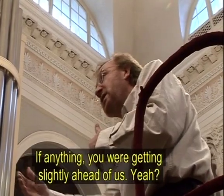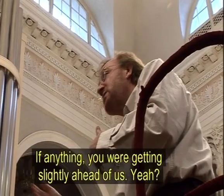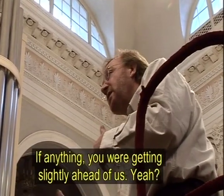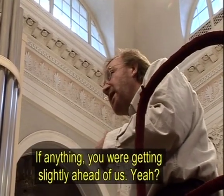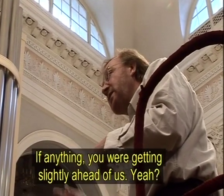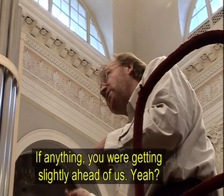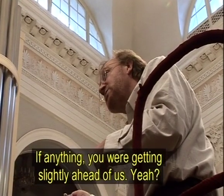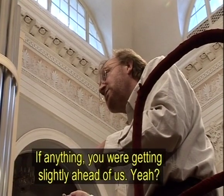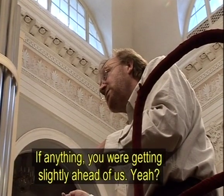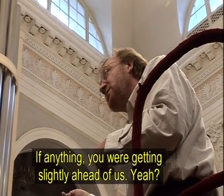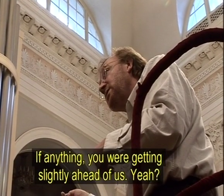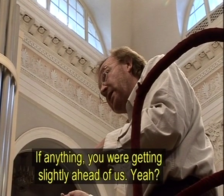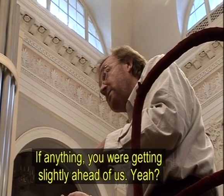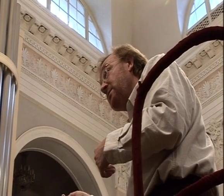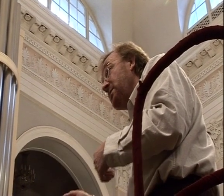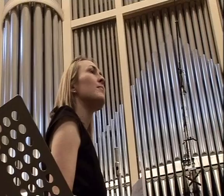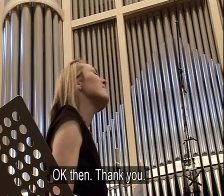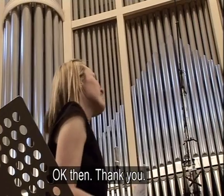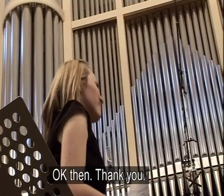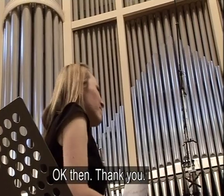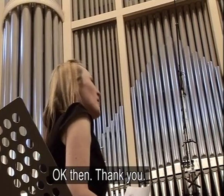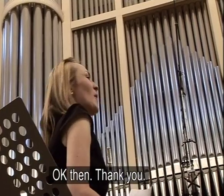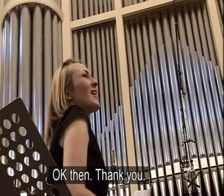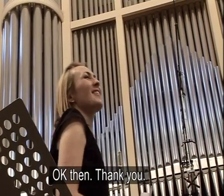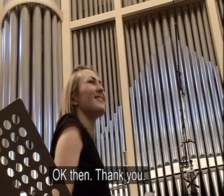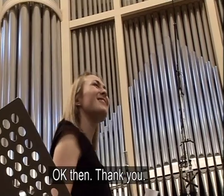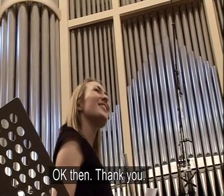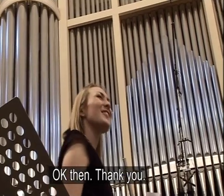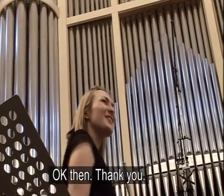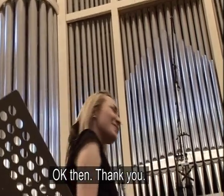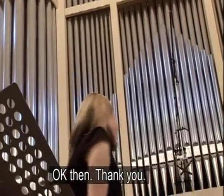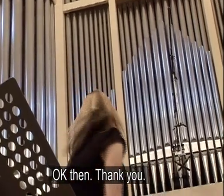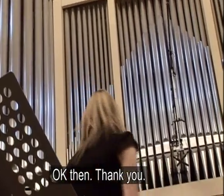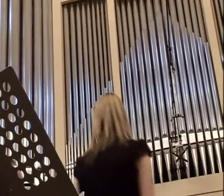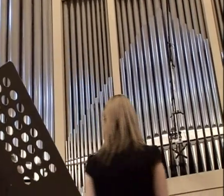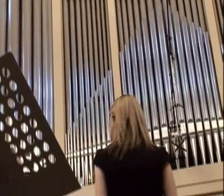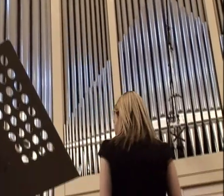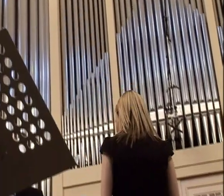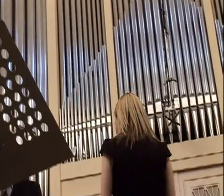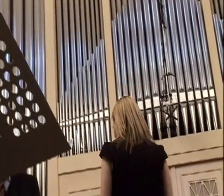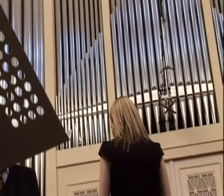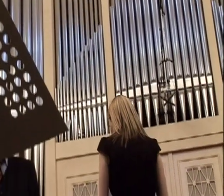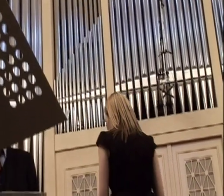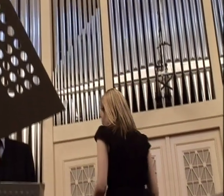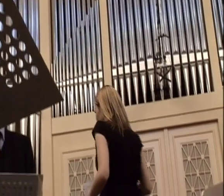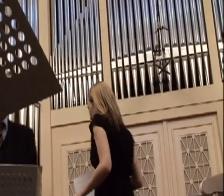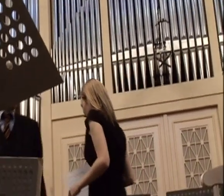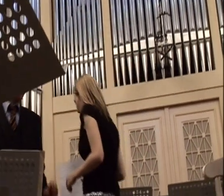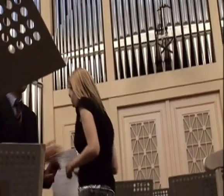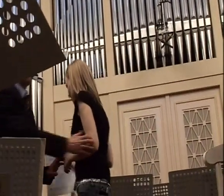you were getting slightly ahead of us. Yeah? Okay then. Thank okay. you. Thank you.